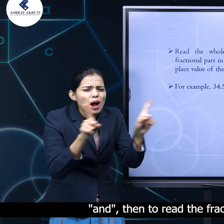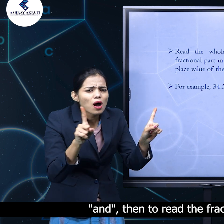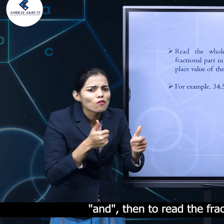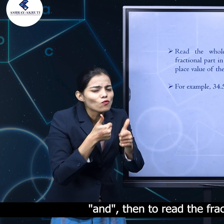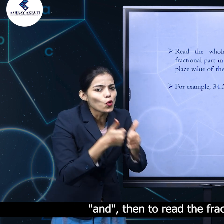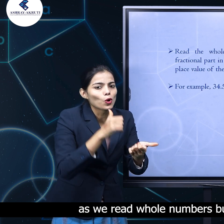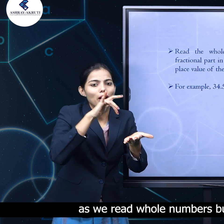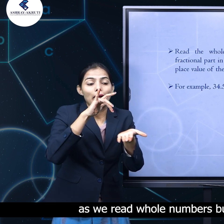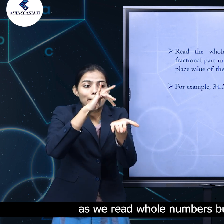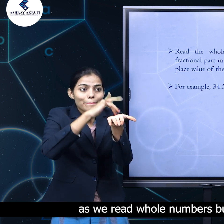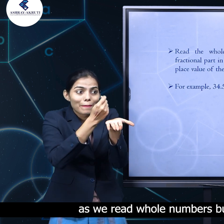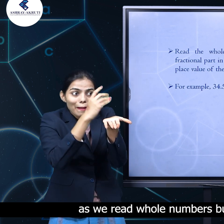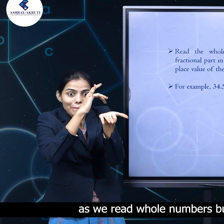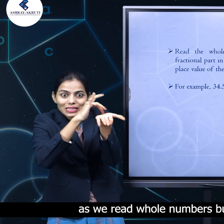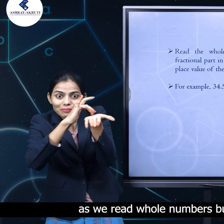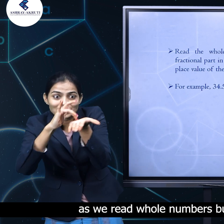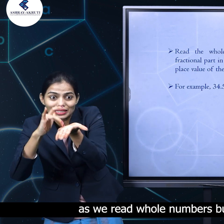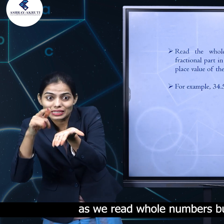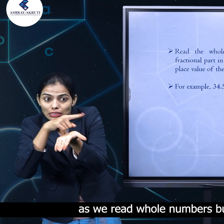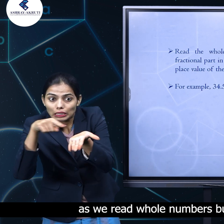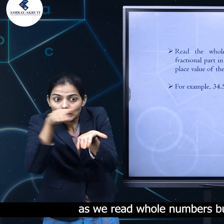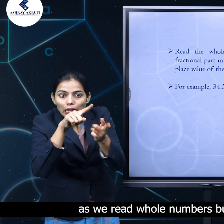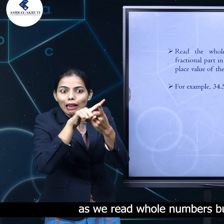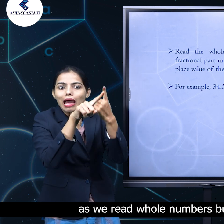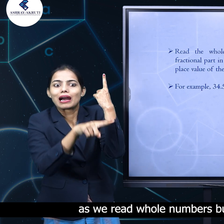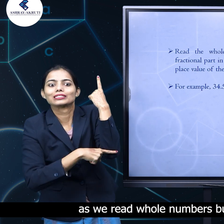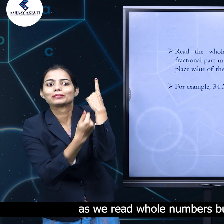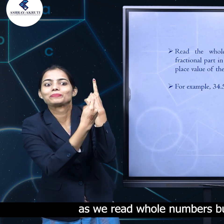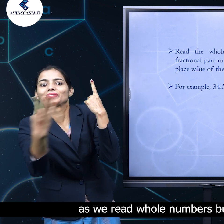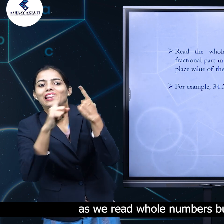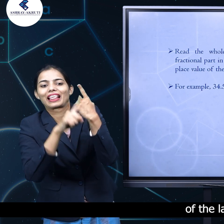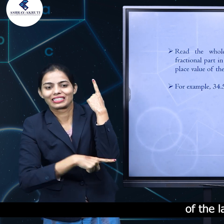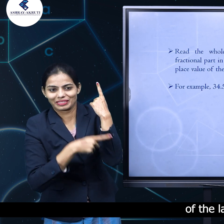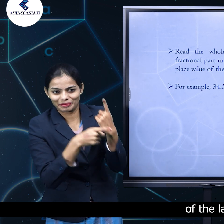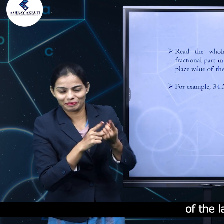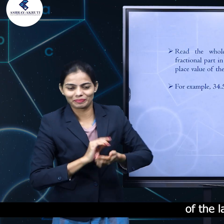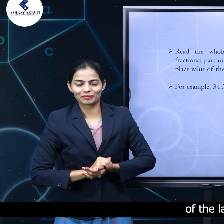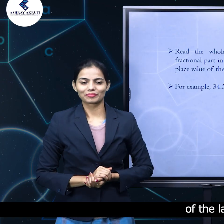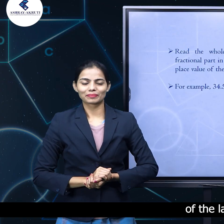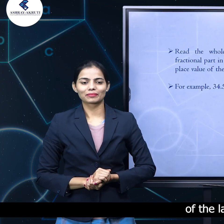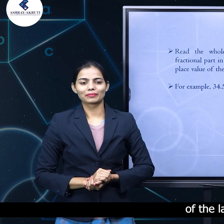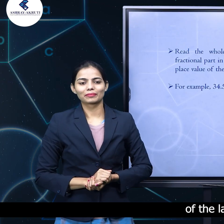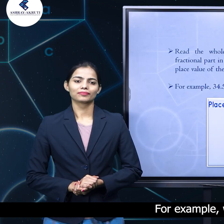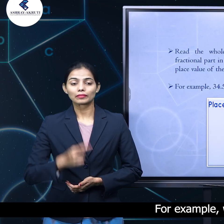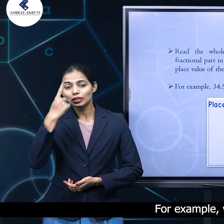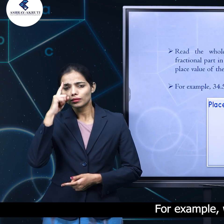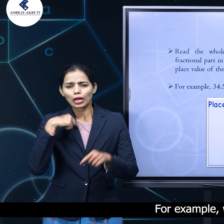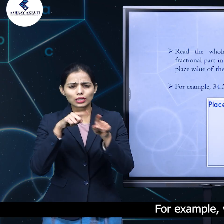way as we read whole numbers but followed by the place value of the last digit. For